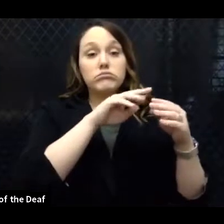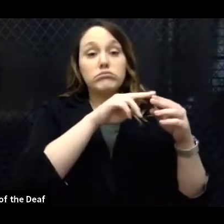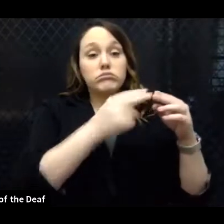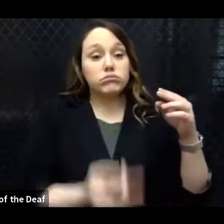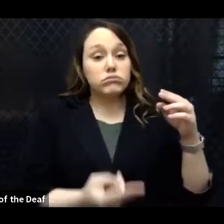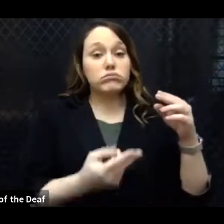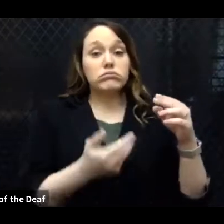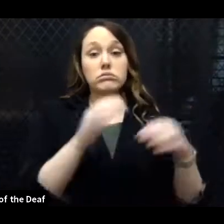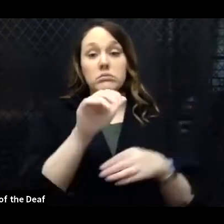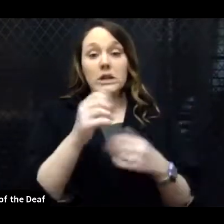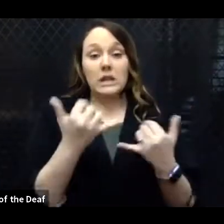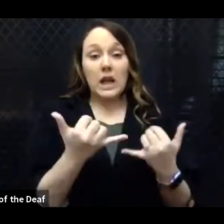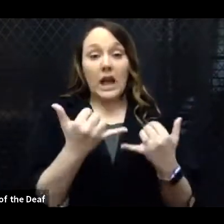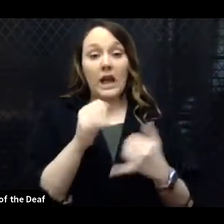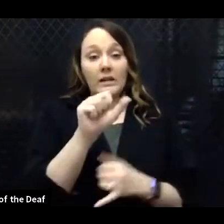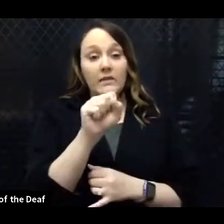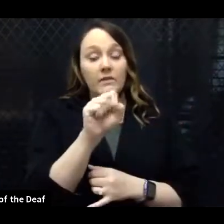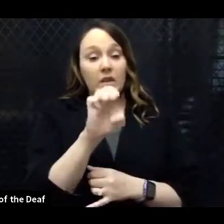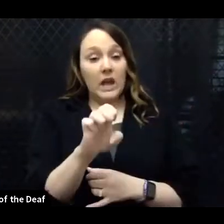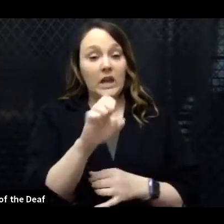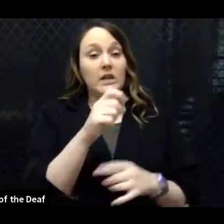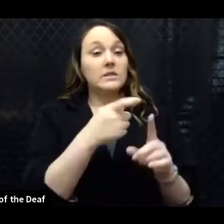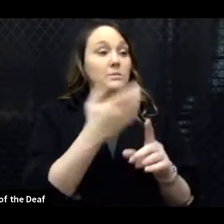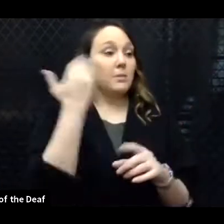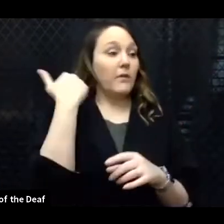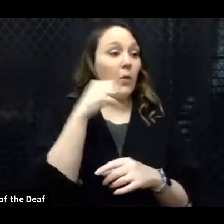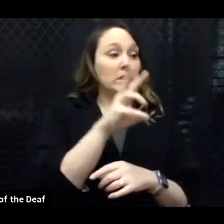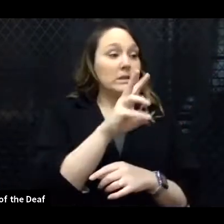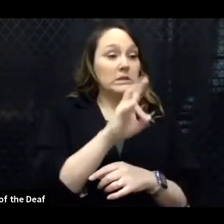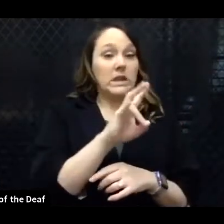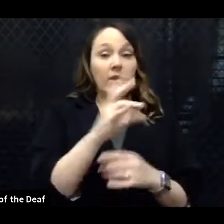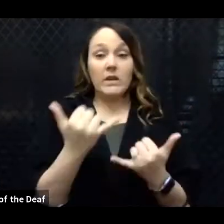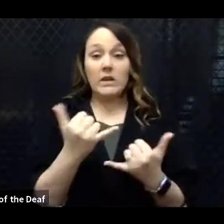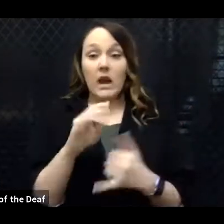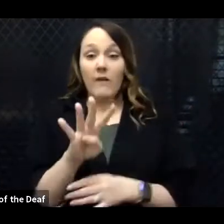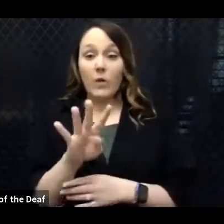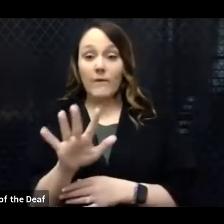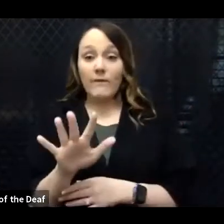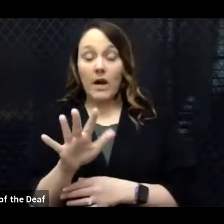few days, from 67 to 45. Had there been a large group